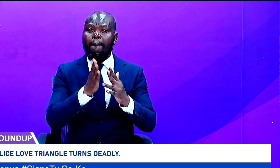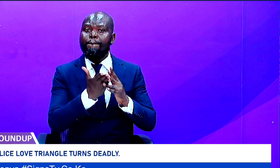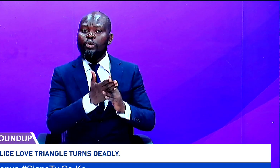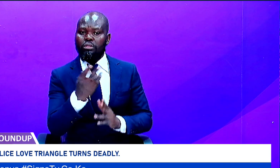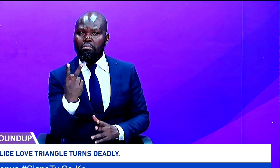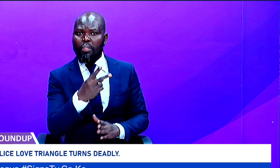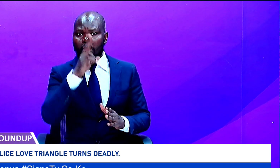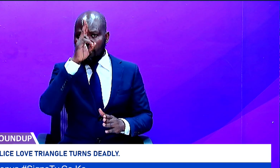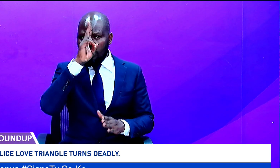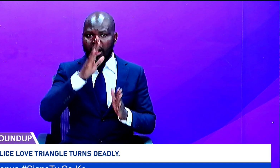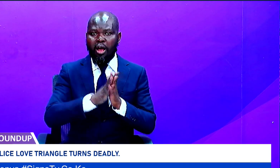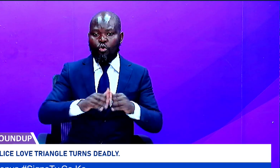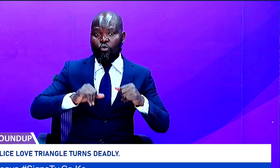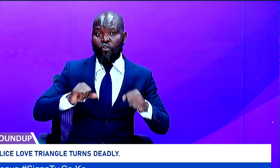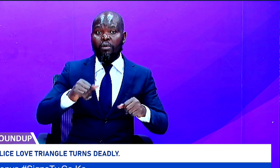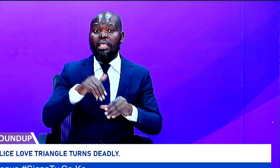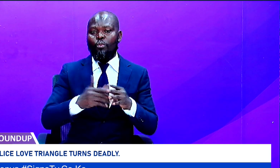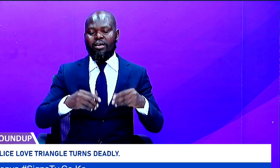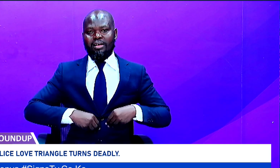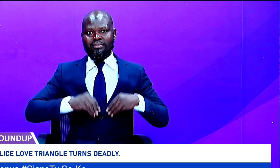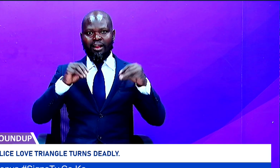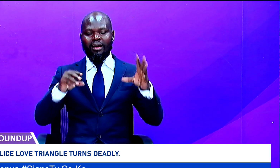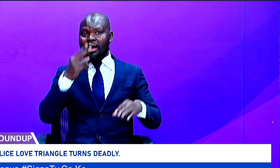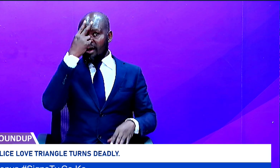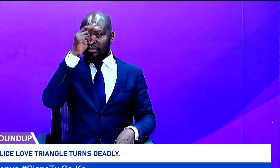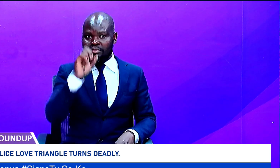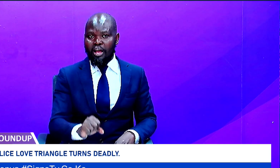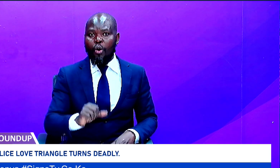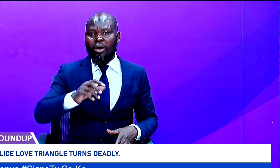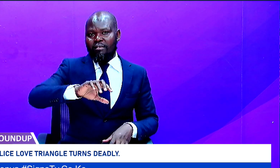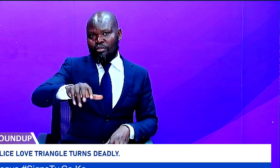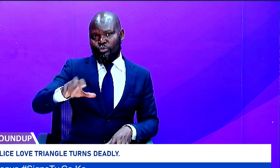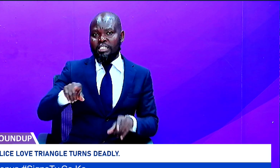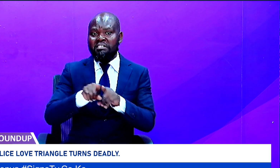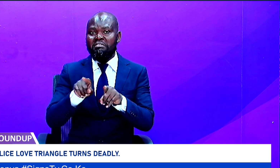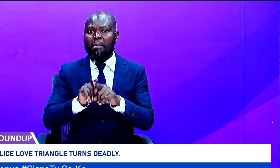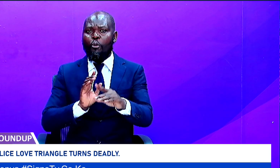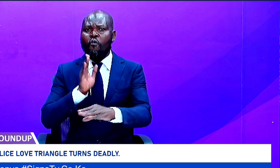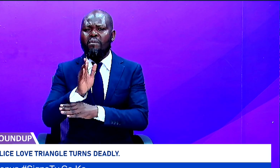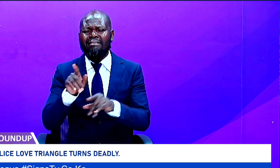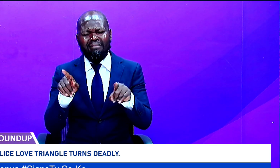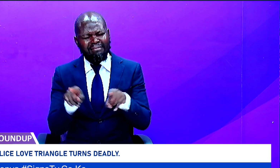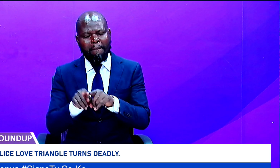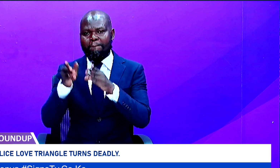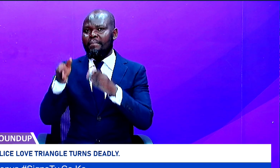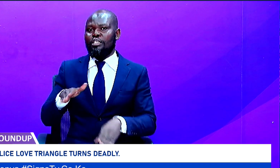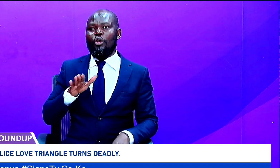a confrontation between two police officers in Kitengela, Kajiado County, allegedly over the same woman,